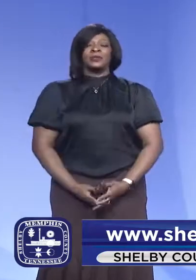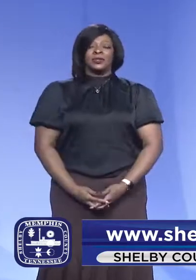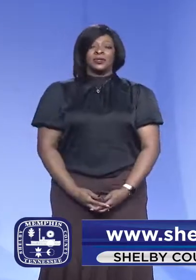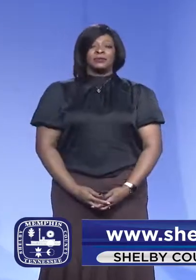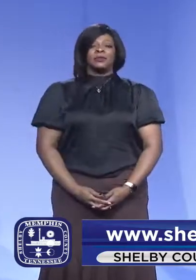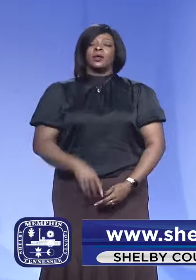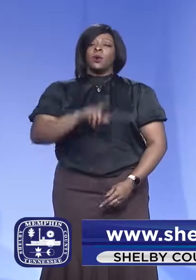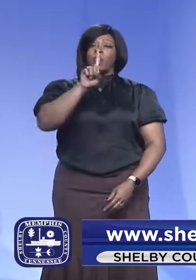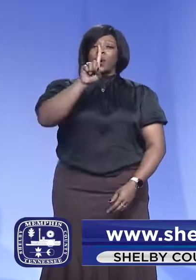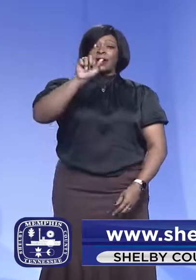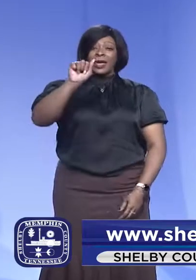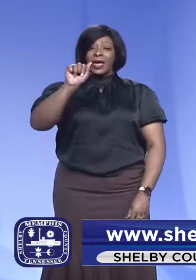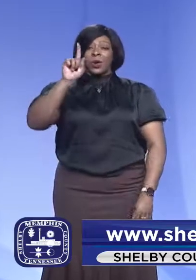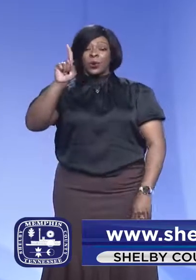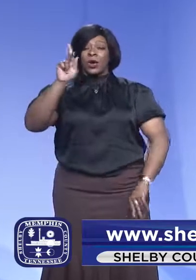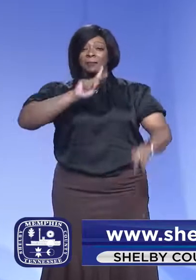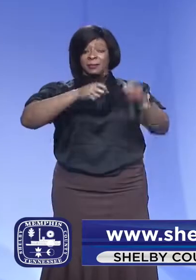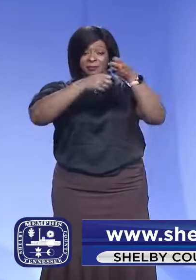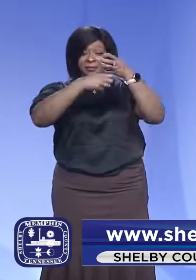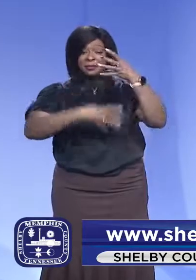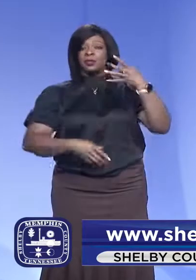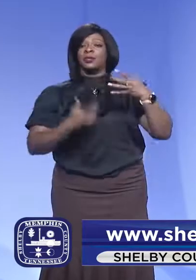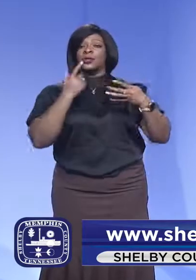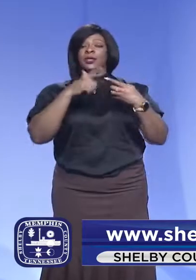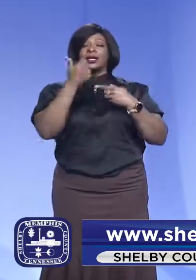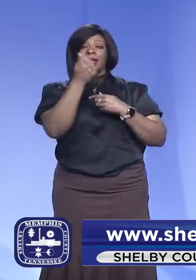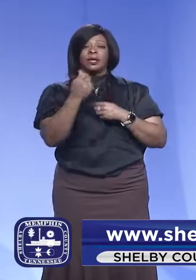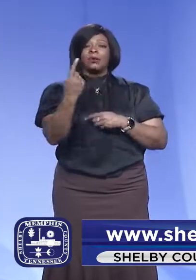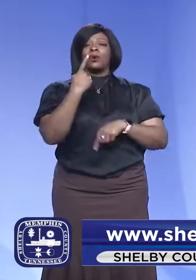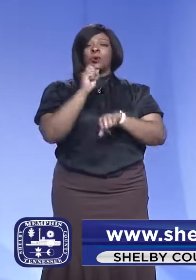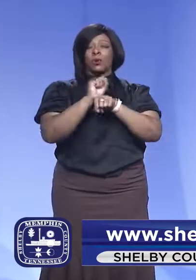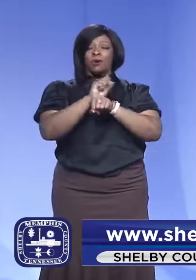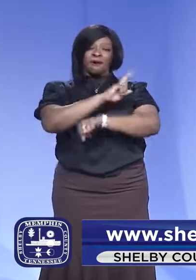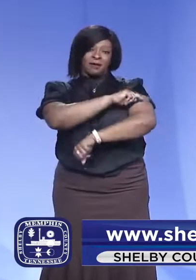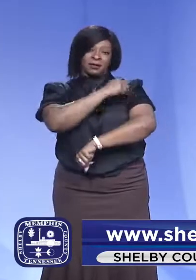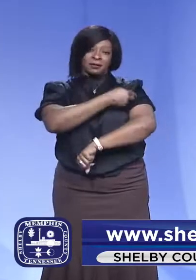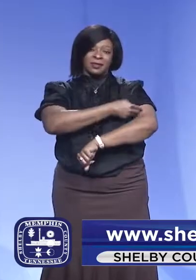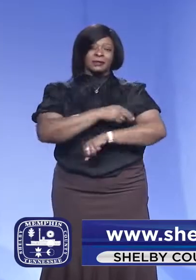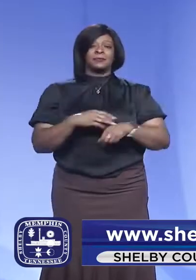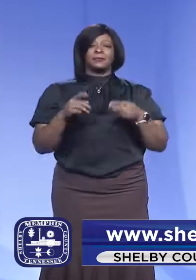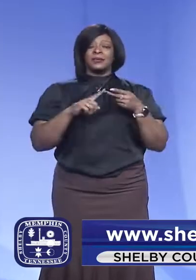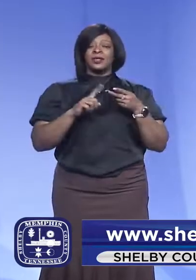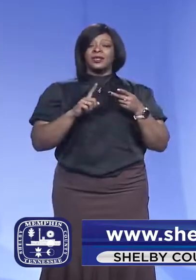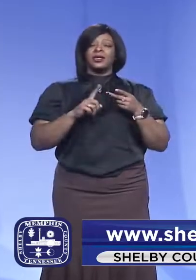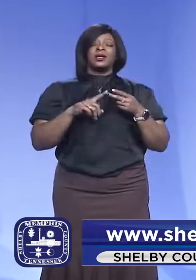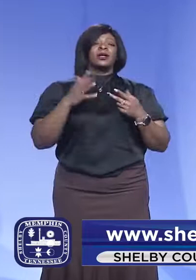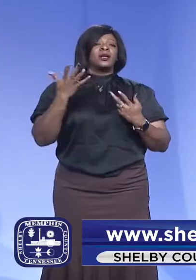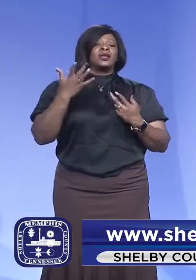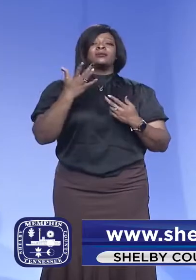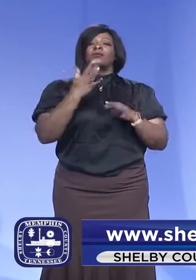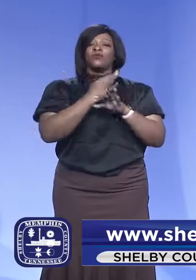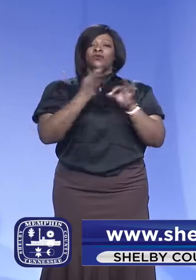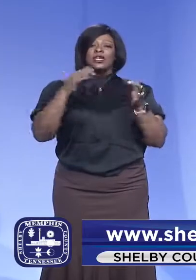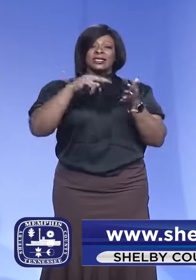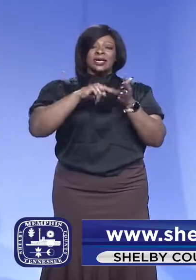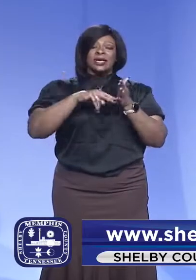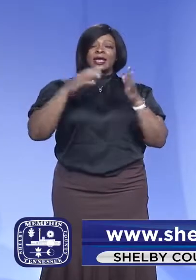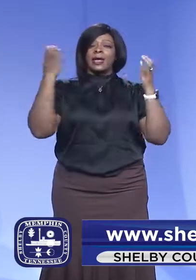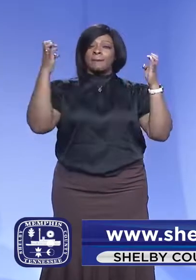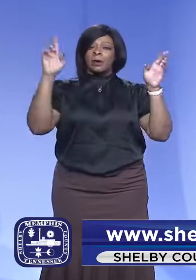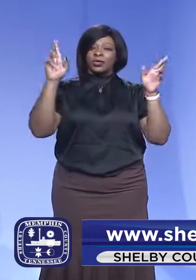the 1A1 category includes anyone who works in a hospital or a freestanding emergency